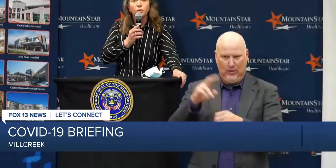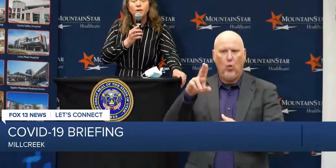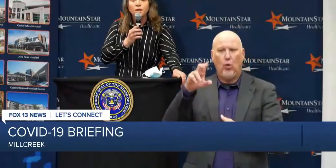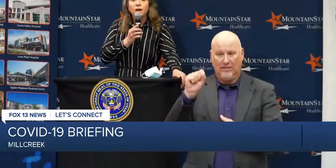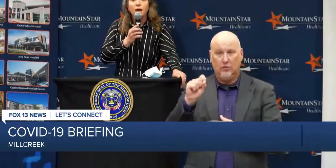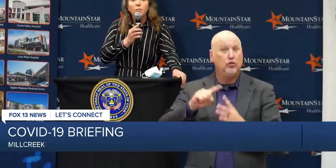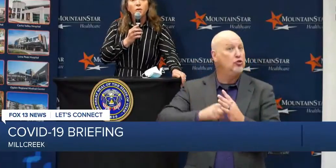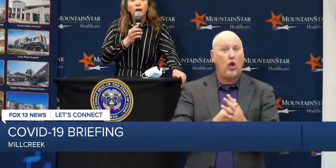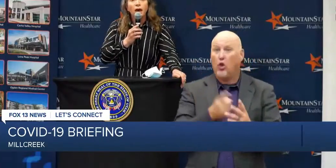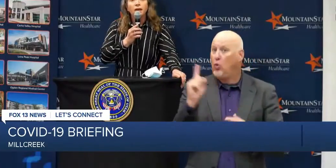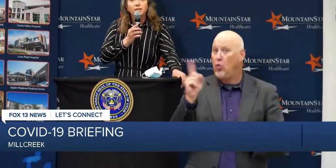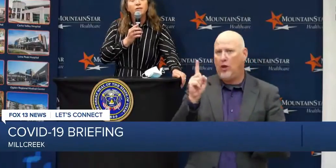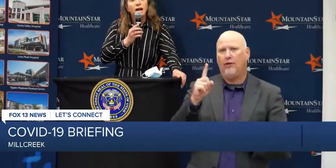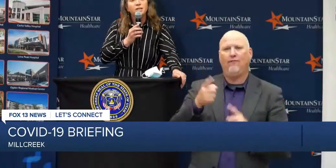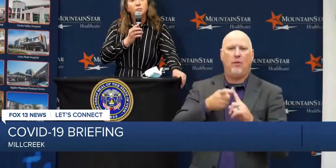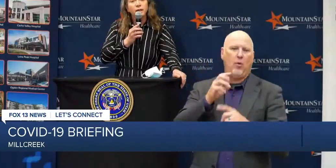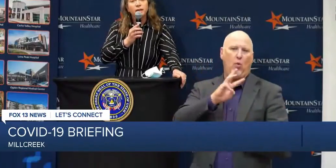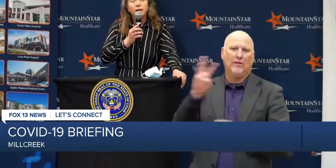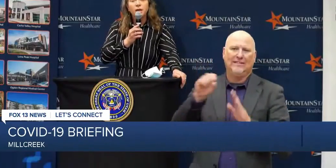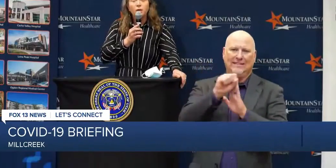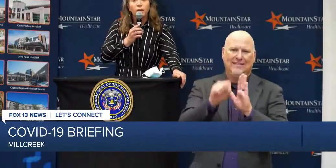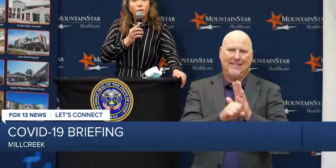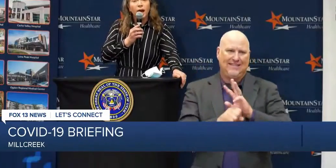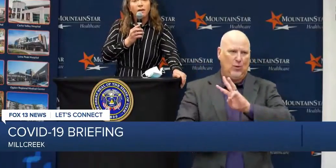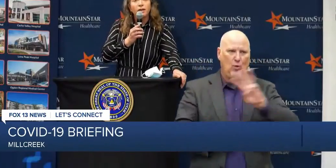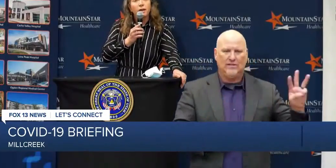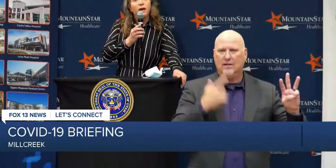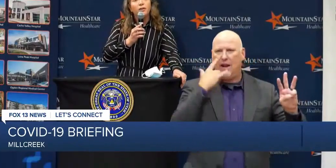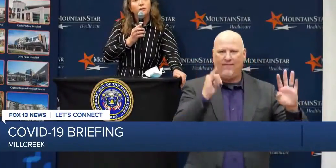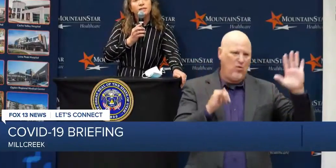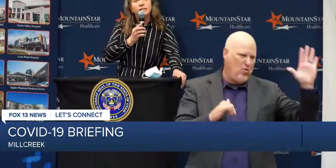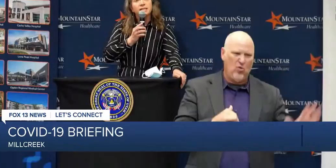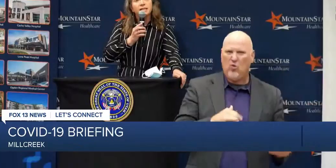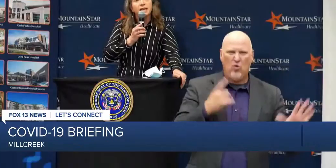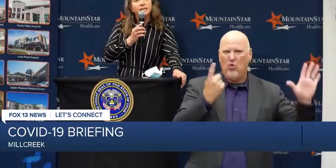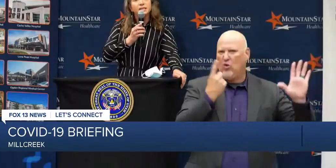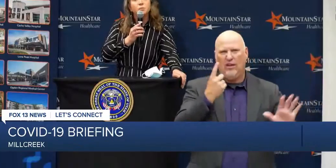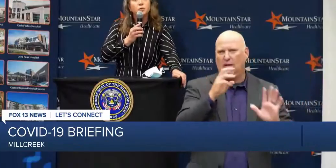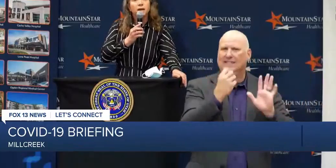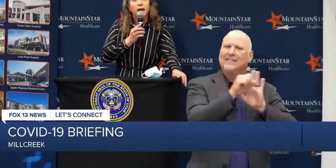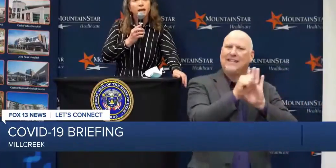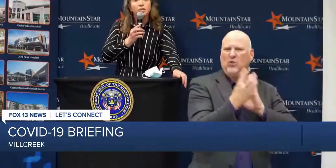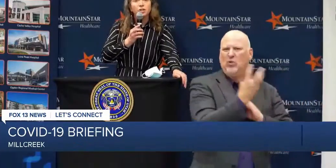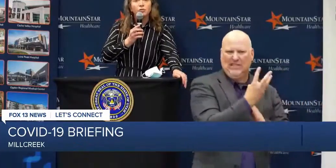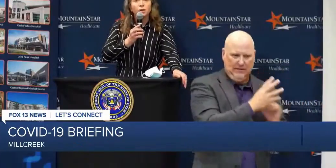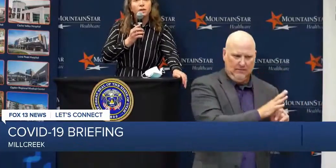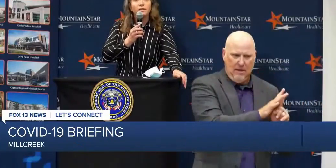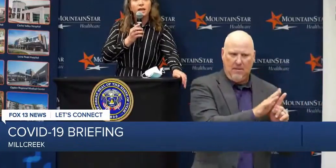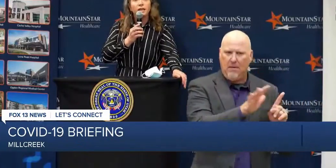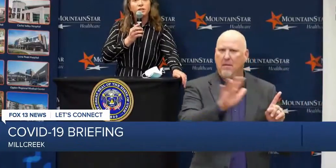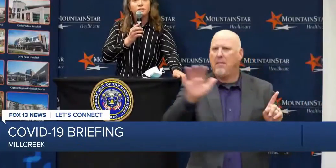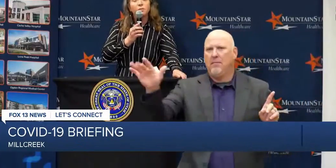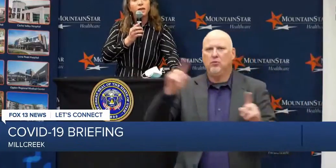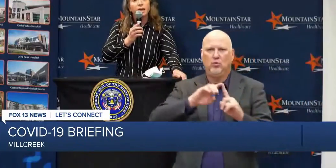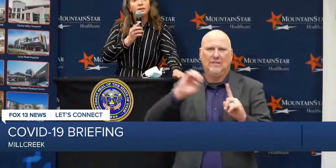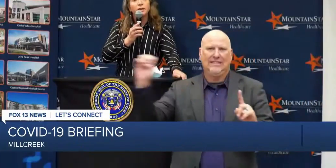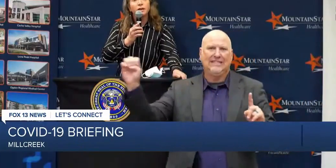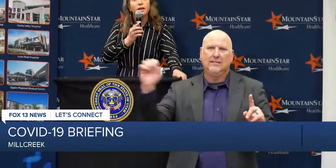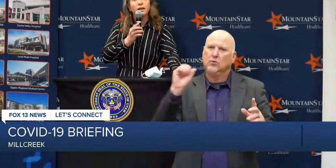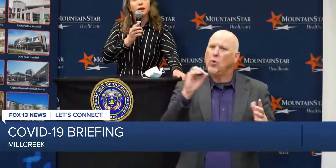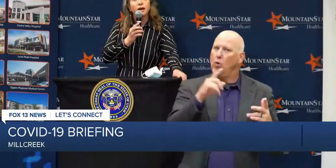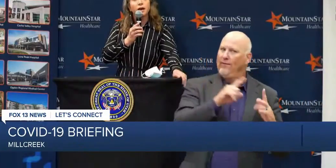age group. As of last week, we were having about 160 cases per day in children in the ages